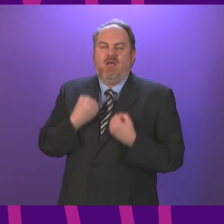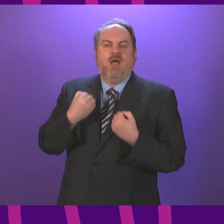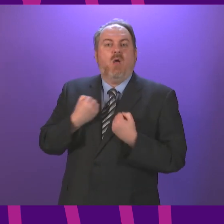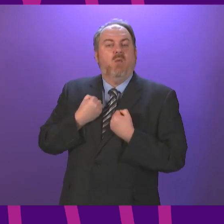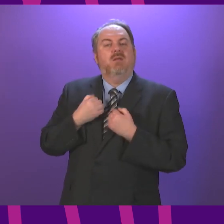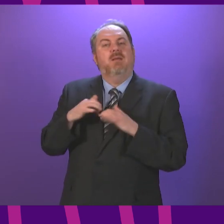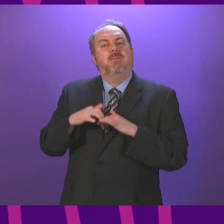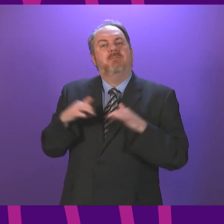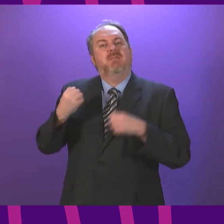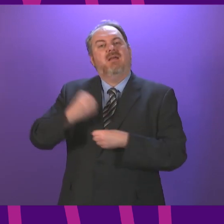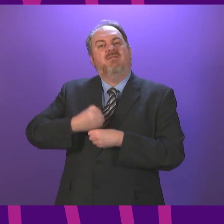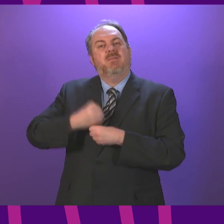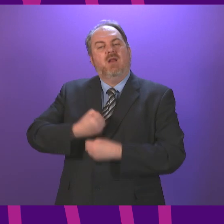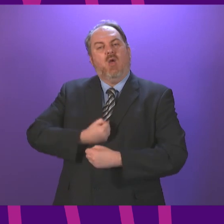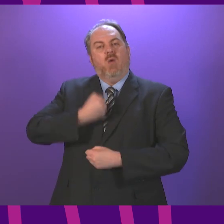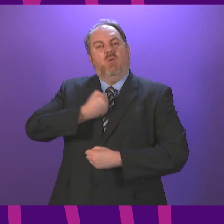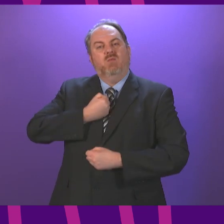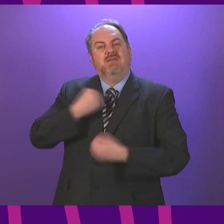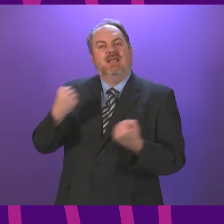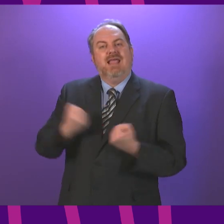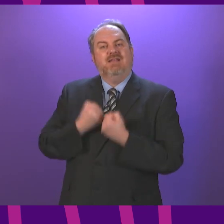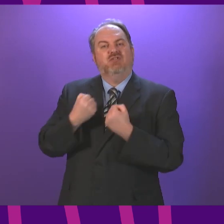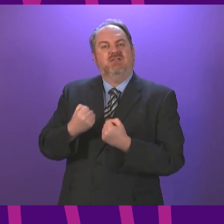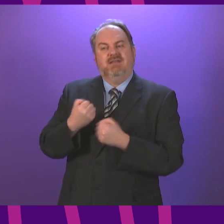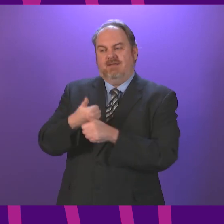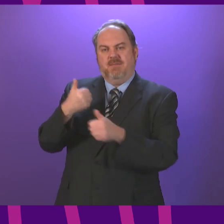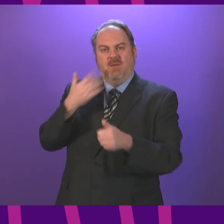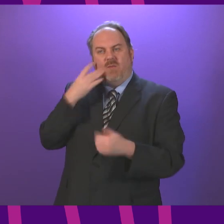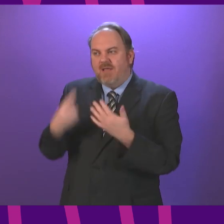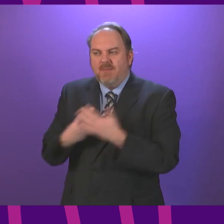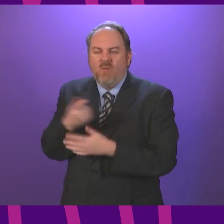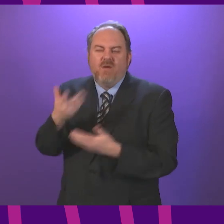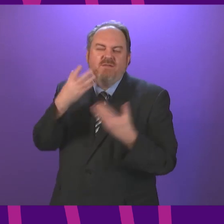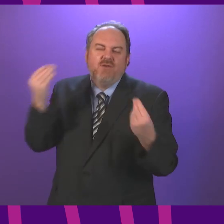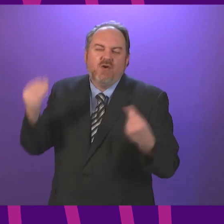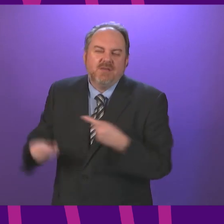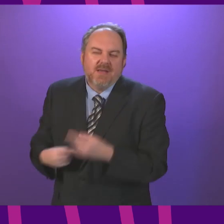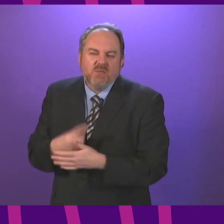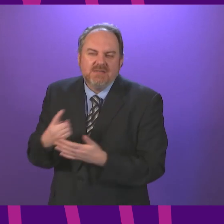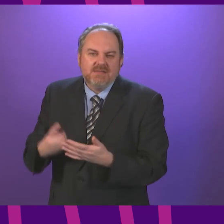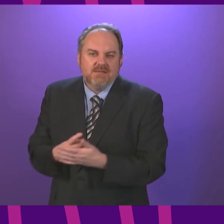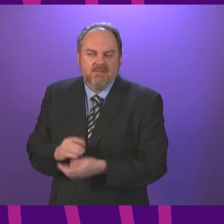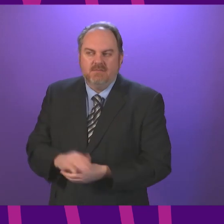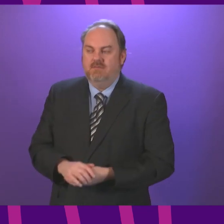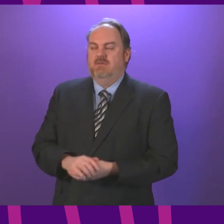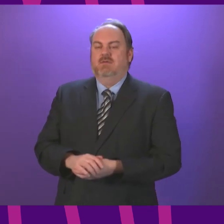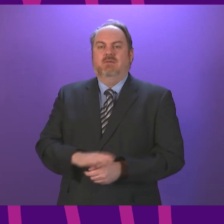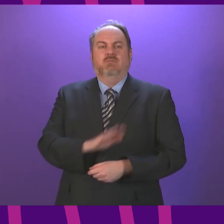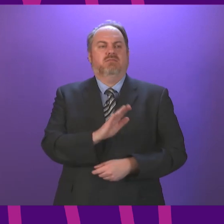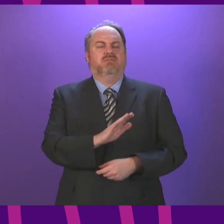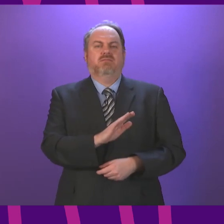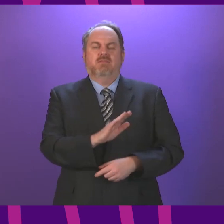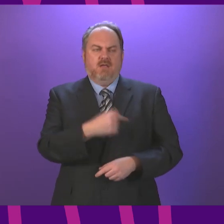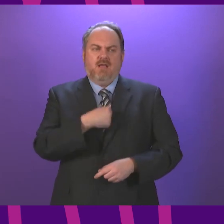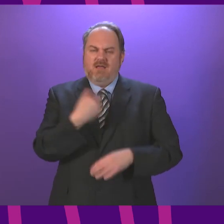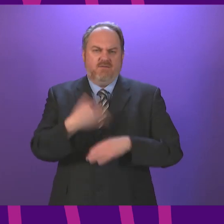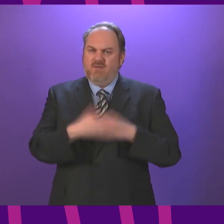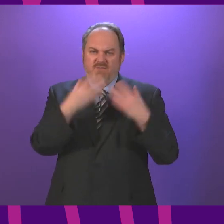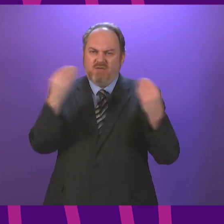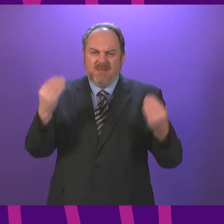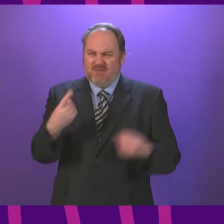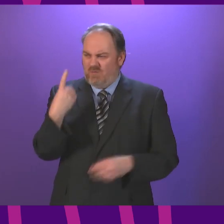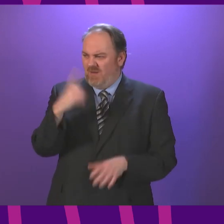company or is this something else she has forgotten about? The First Minister? No, I've not forgotten about it but like much of the rest of the world for the